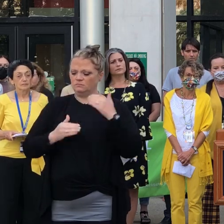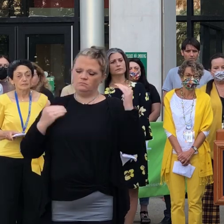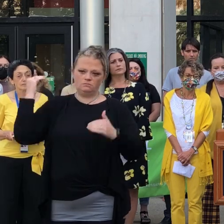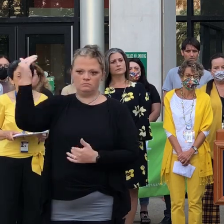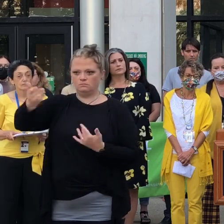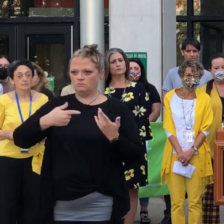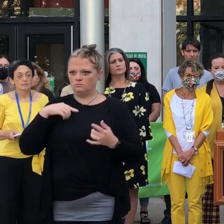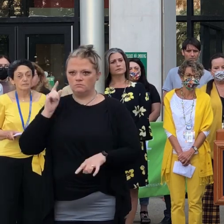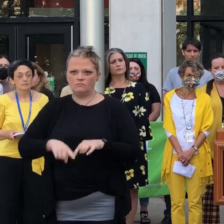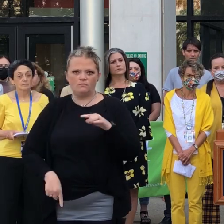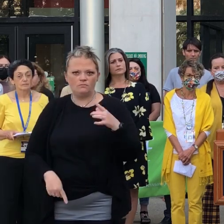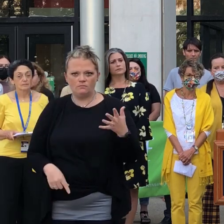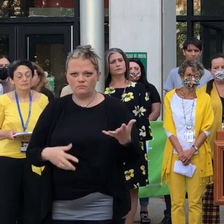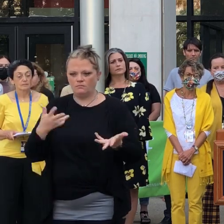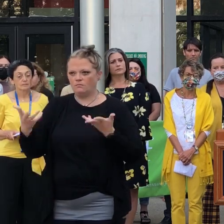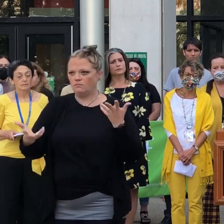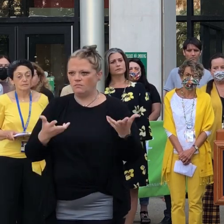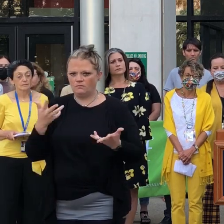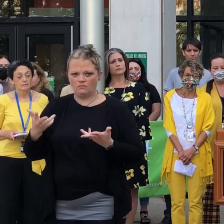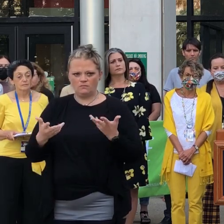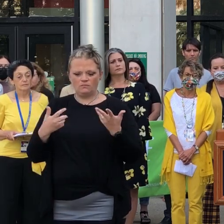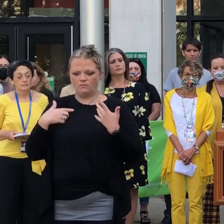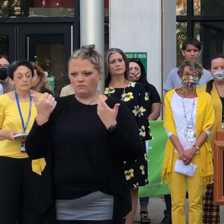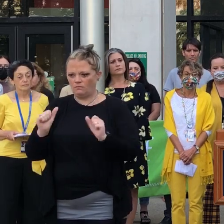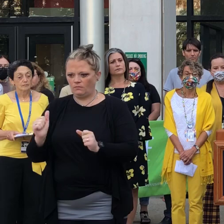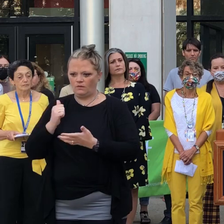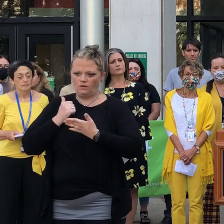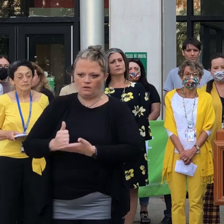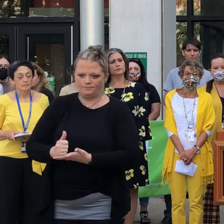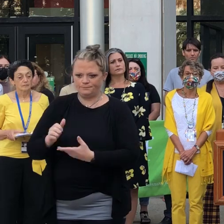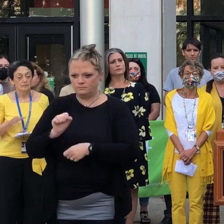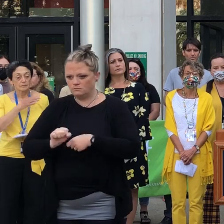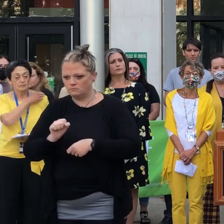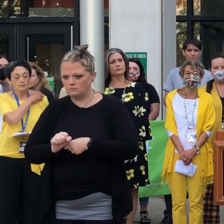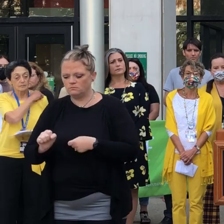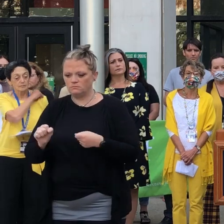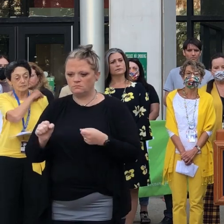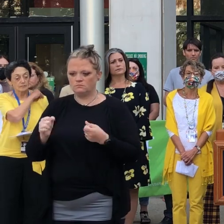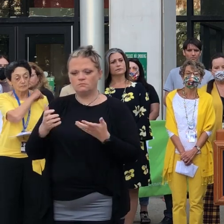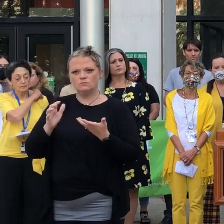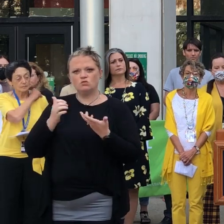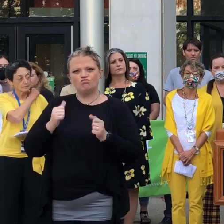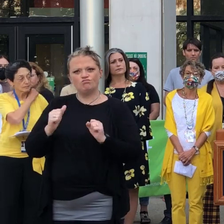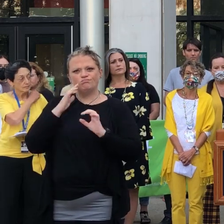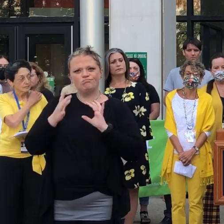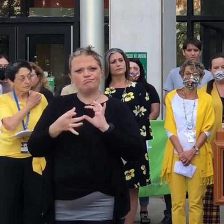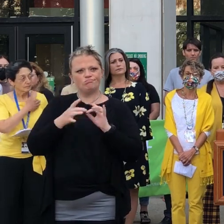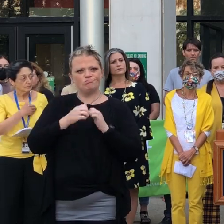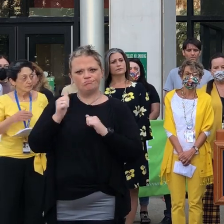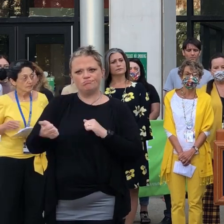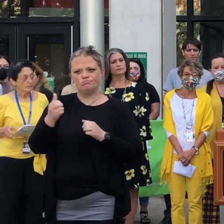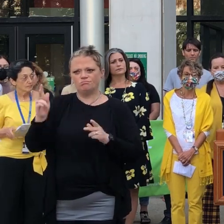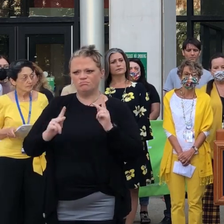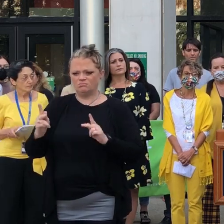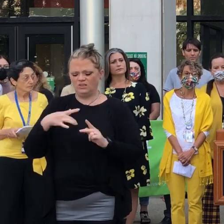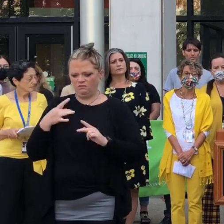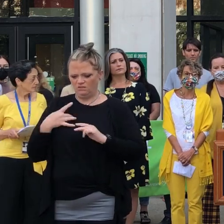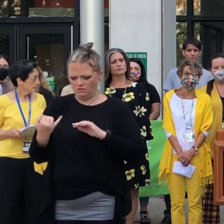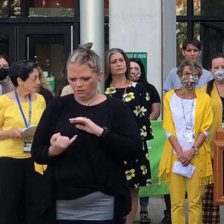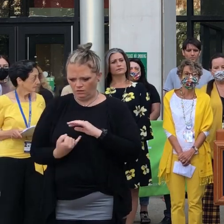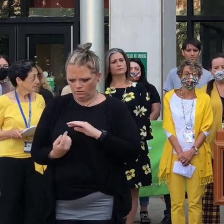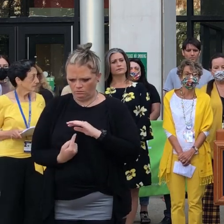something to put our efforts towards and a way to connect with others around it. That sense of